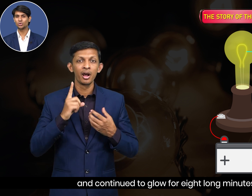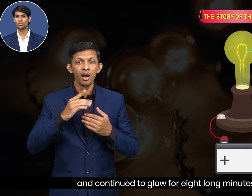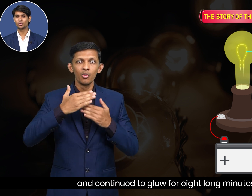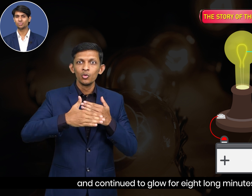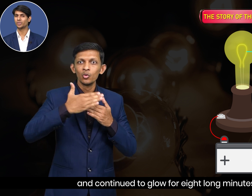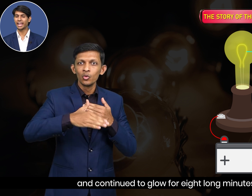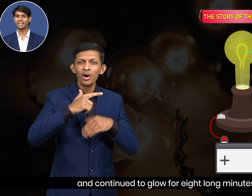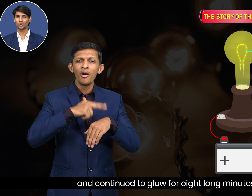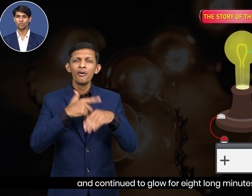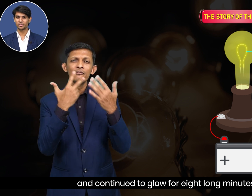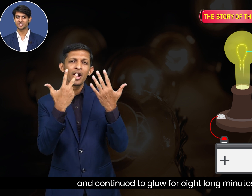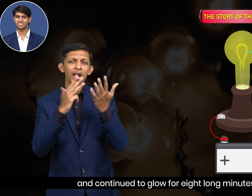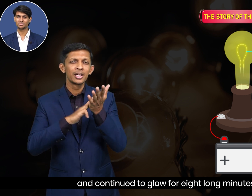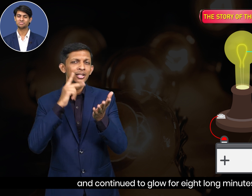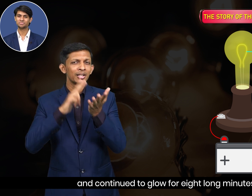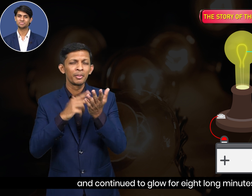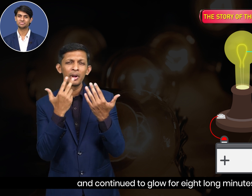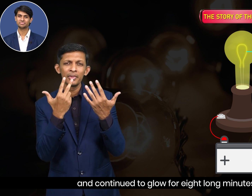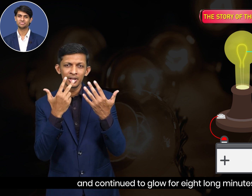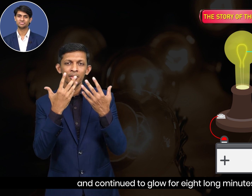to glow for 8 long minutes.